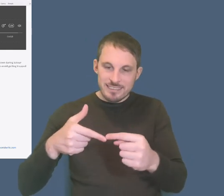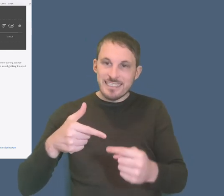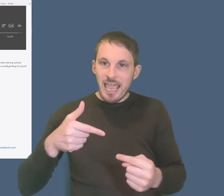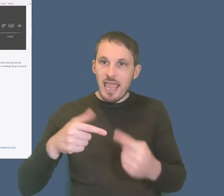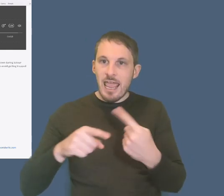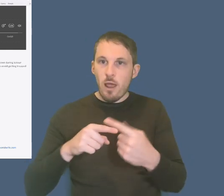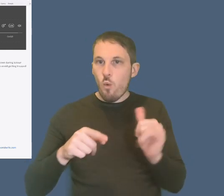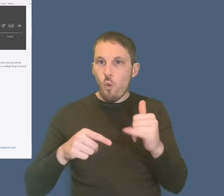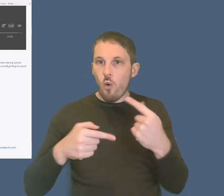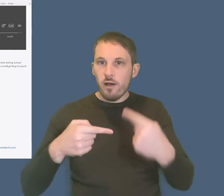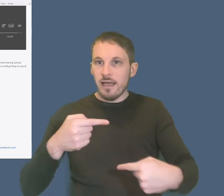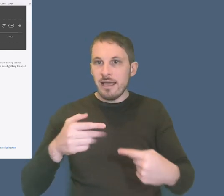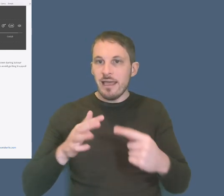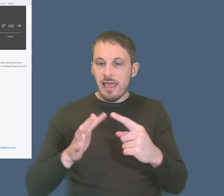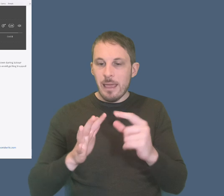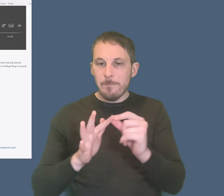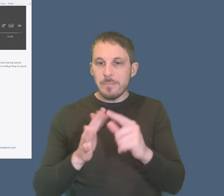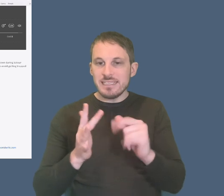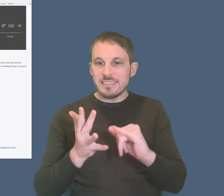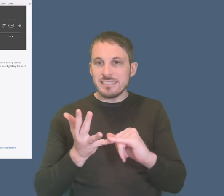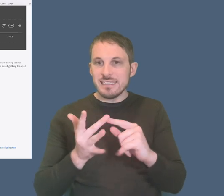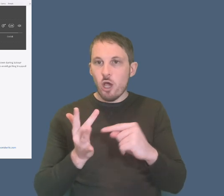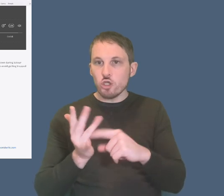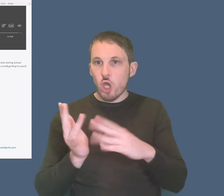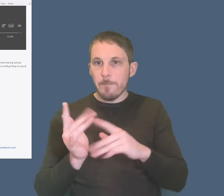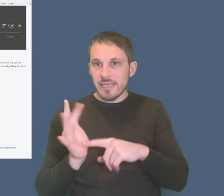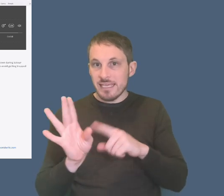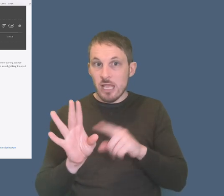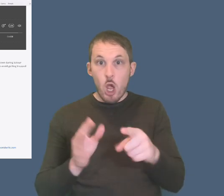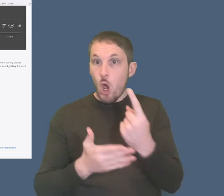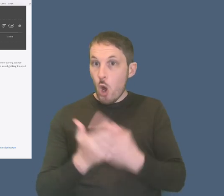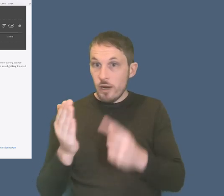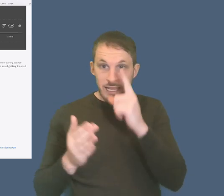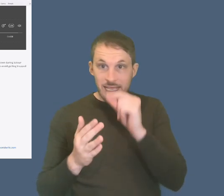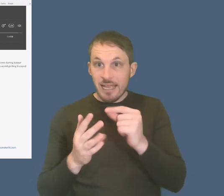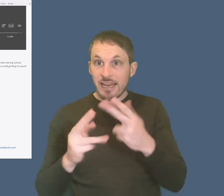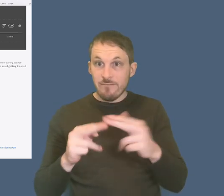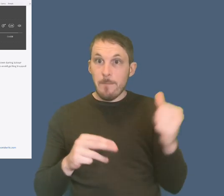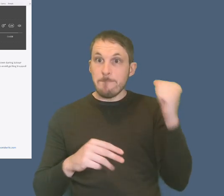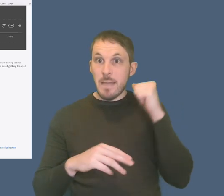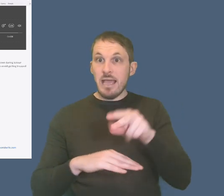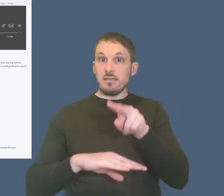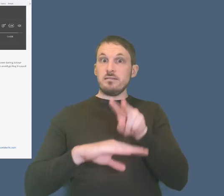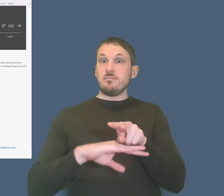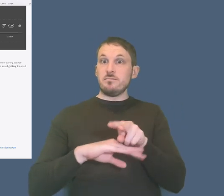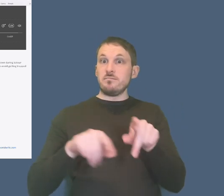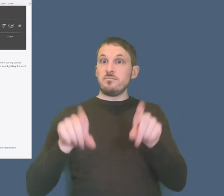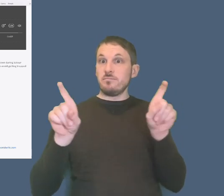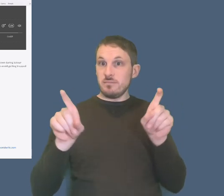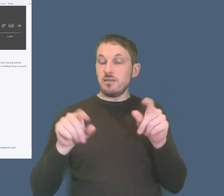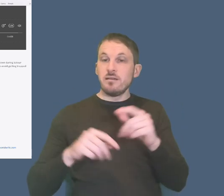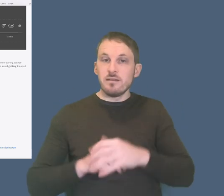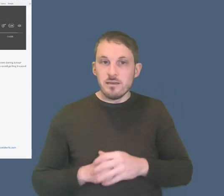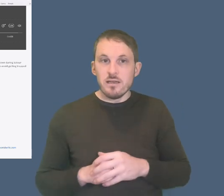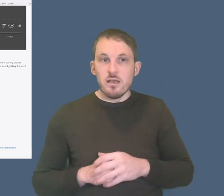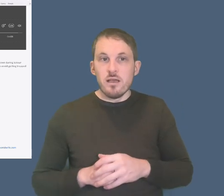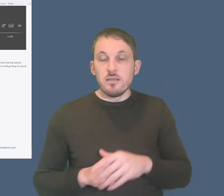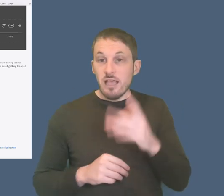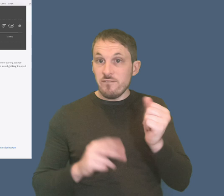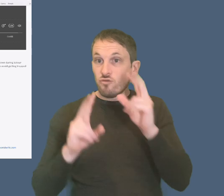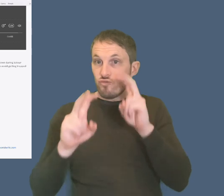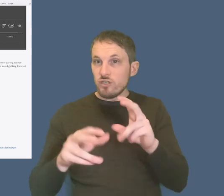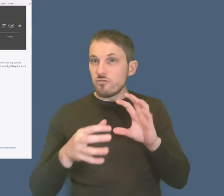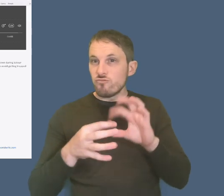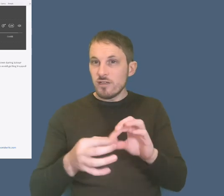an episiotomy because they can only be done if a woman is on her back. The research that talks about this actually refers to what they